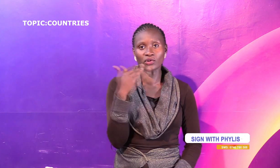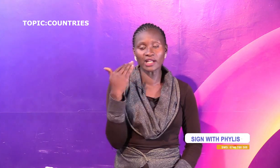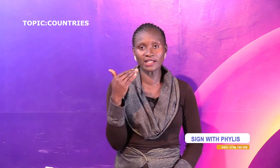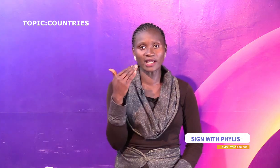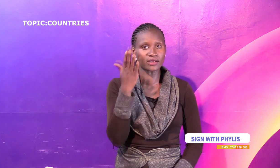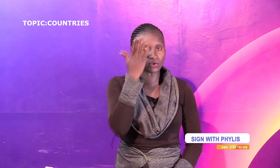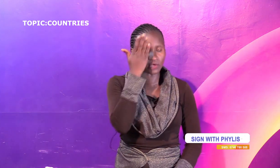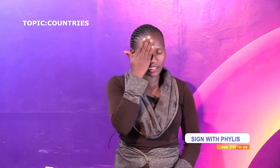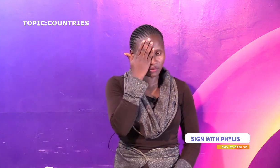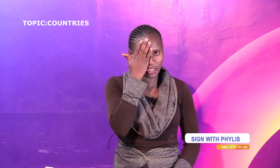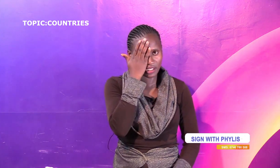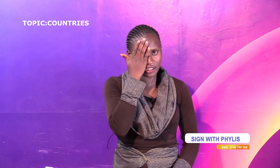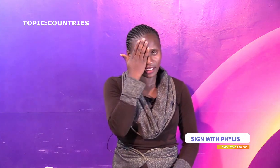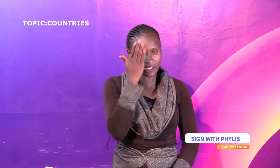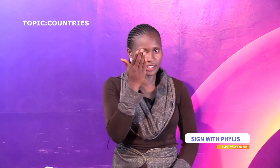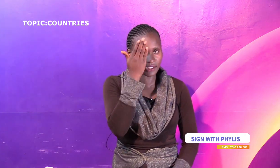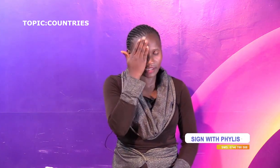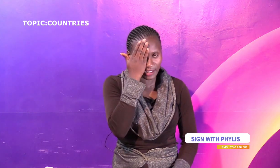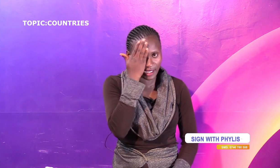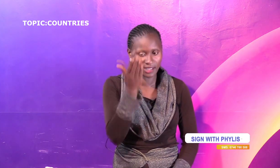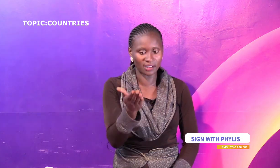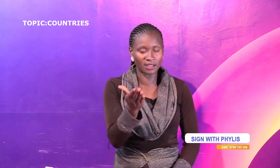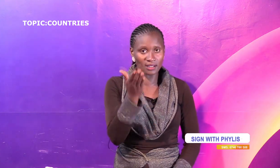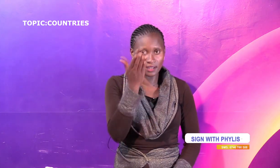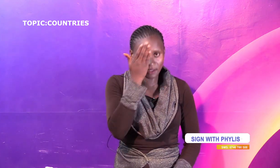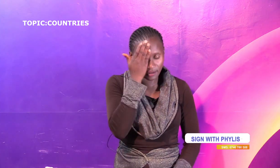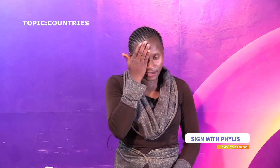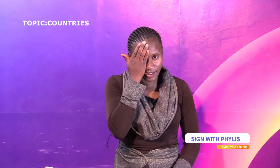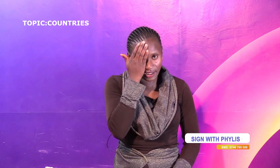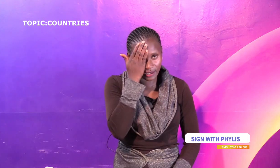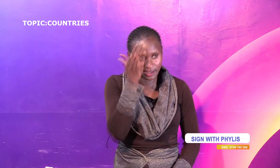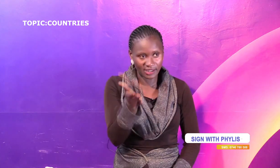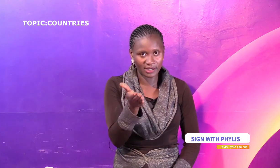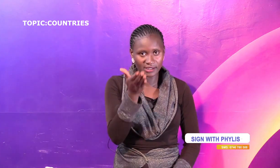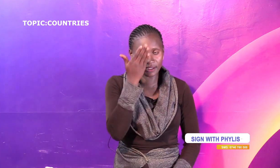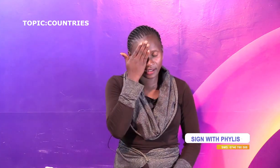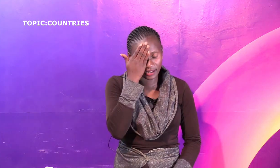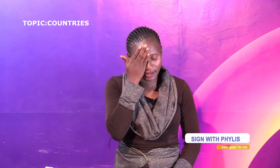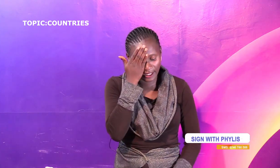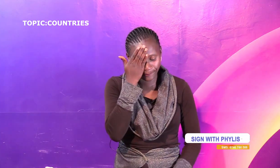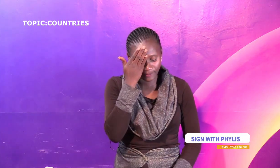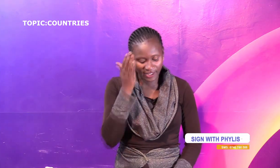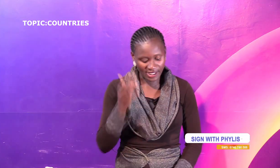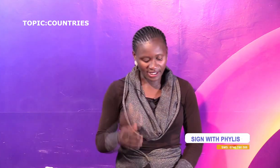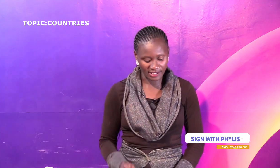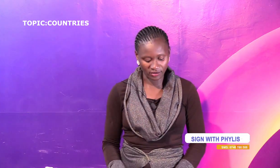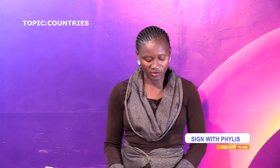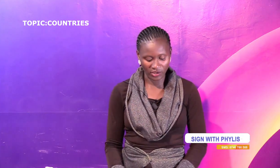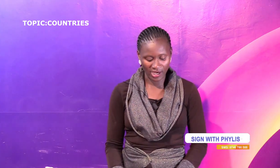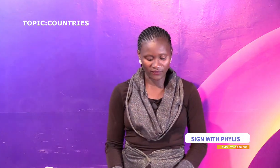eye. So you're just making it like this, Israel, Israel, this, Israel. And then also have